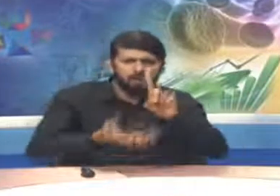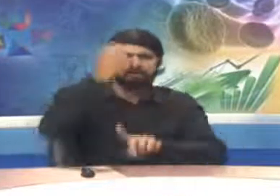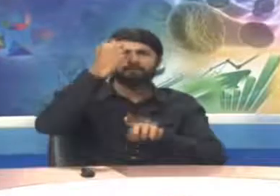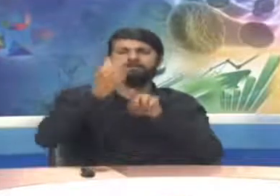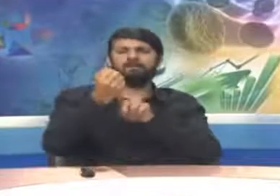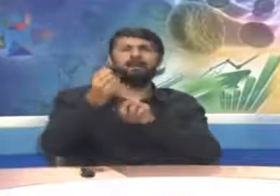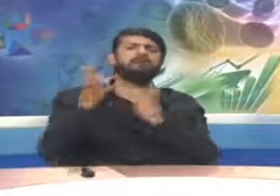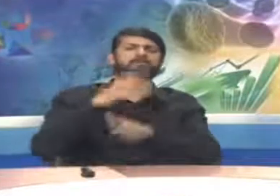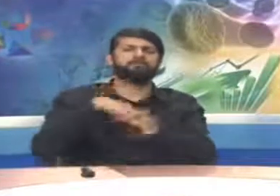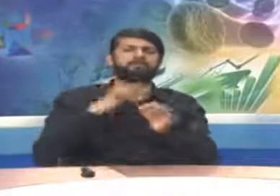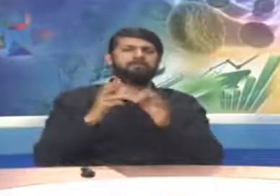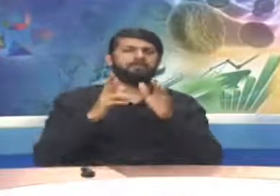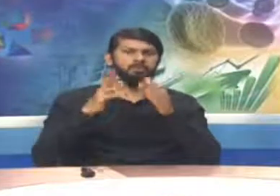Marxism.